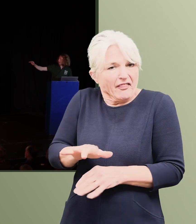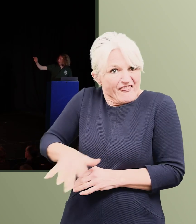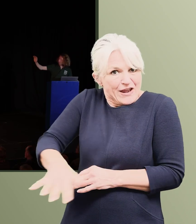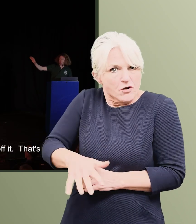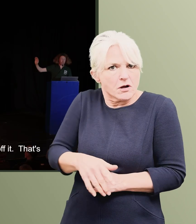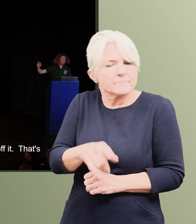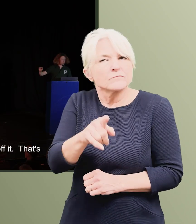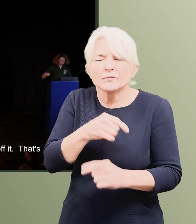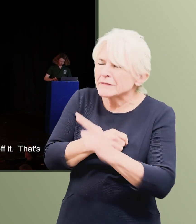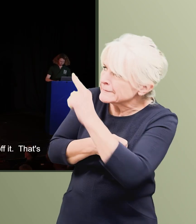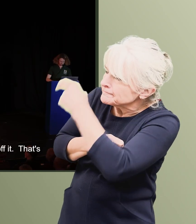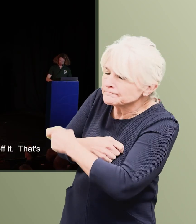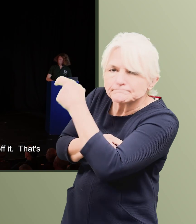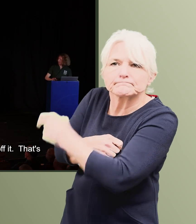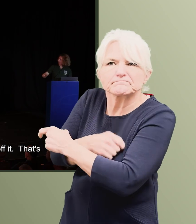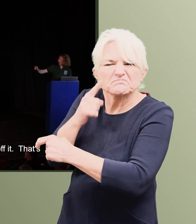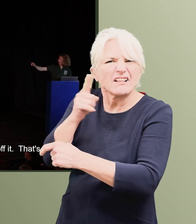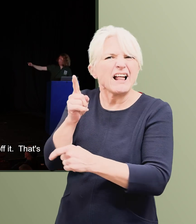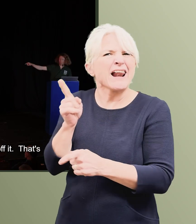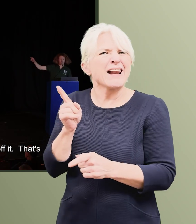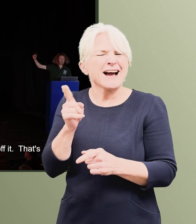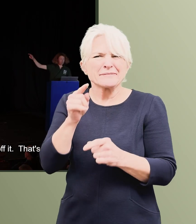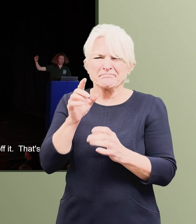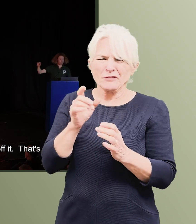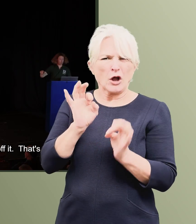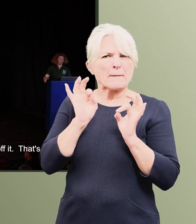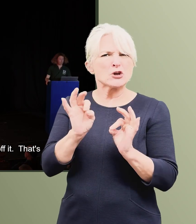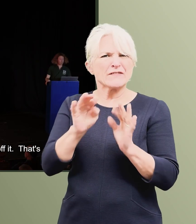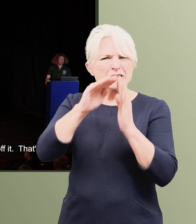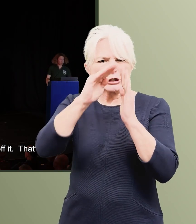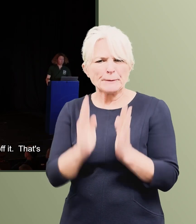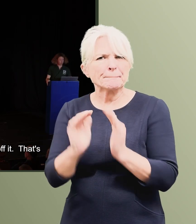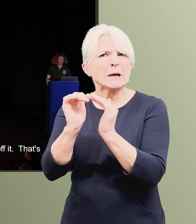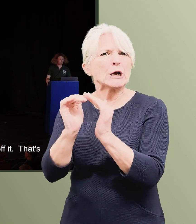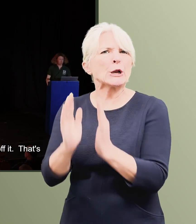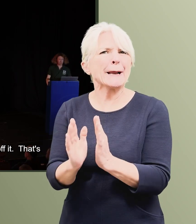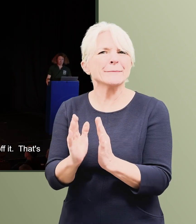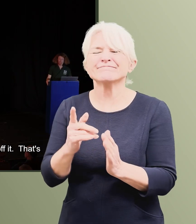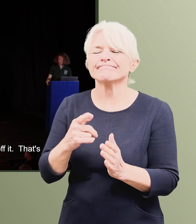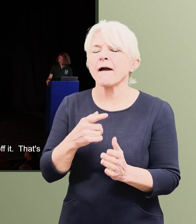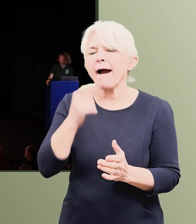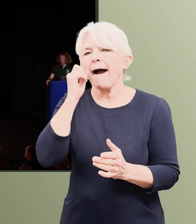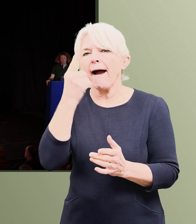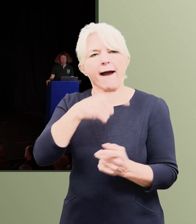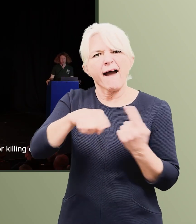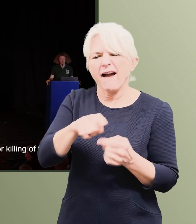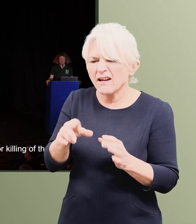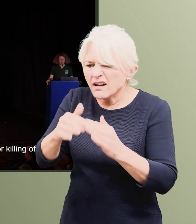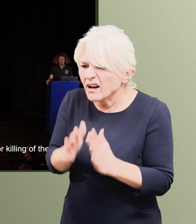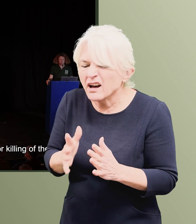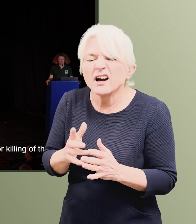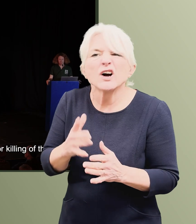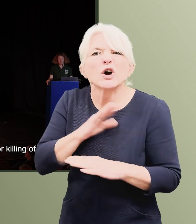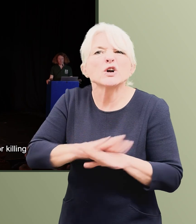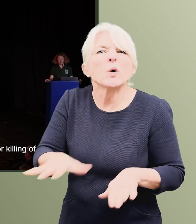originally. You'll notice both of the ends have been lopped off it. That's probably almost certainly intentional, what we